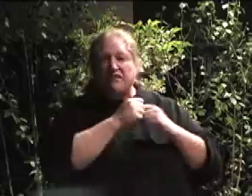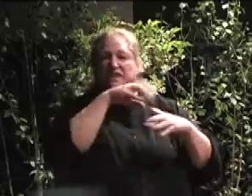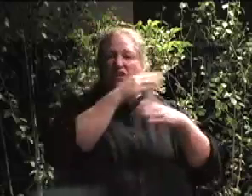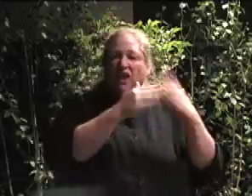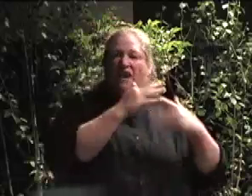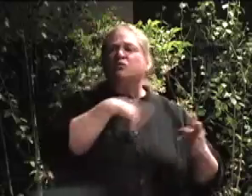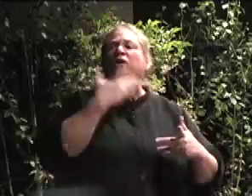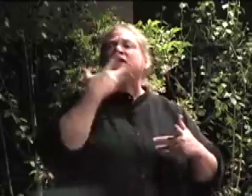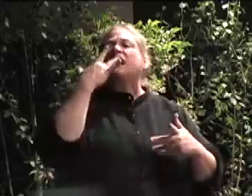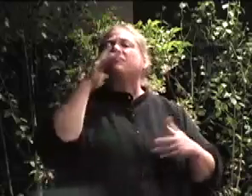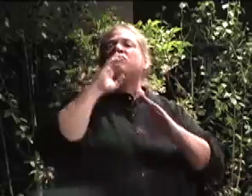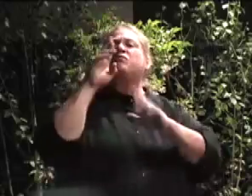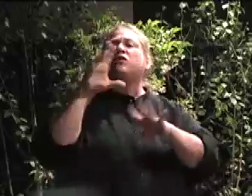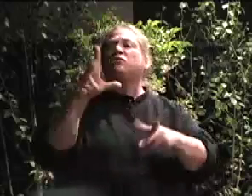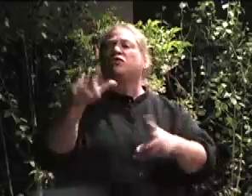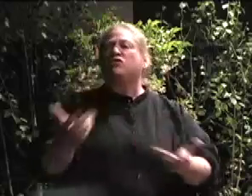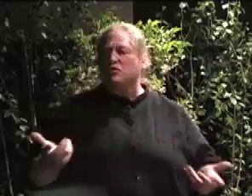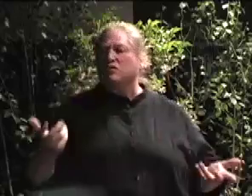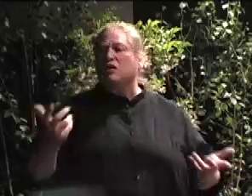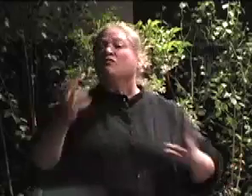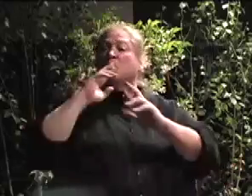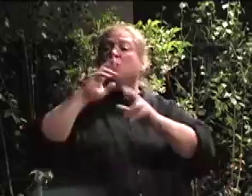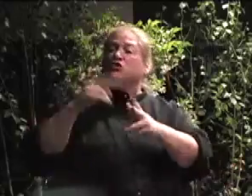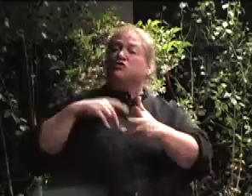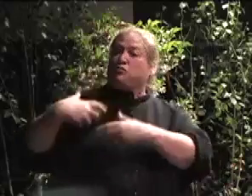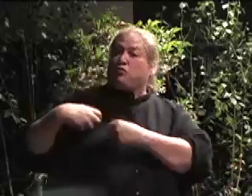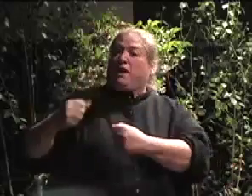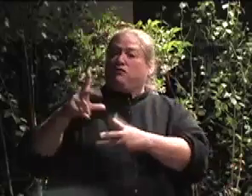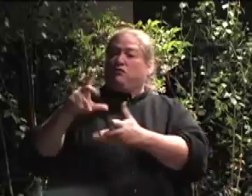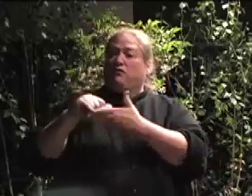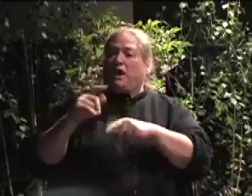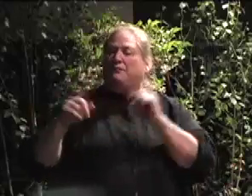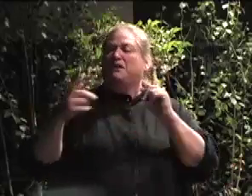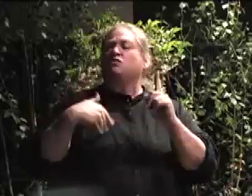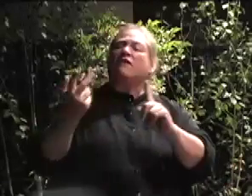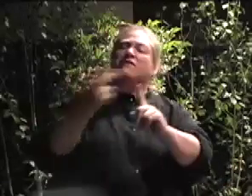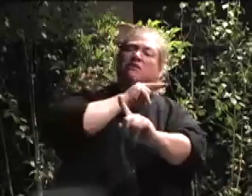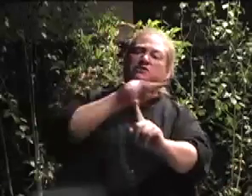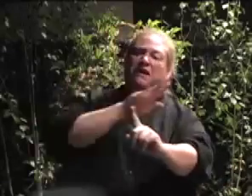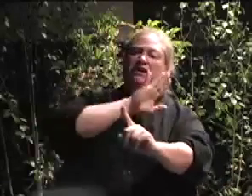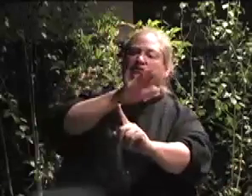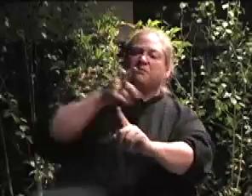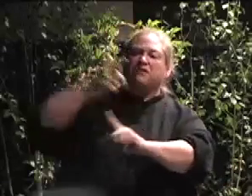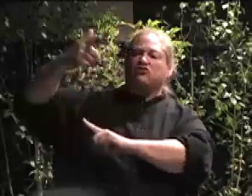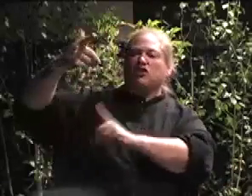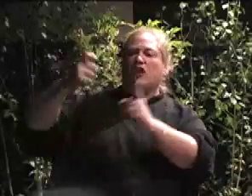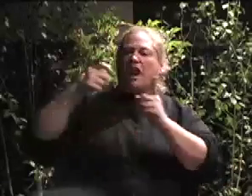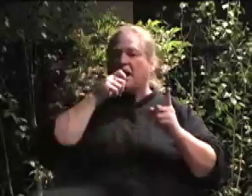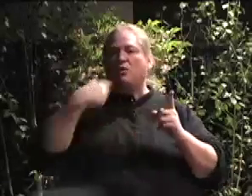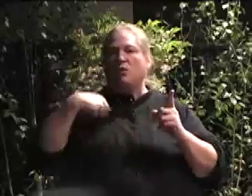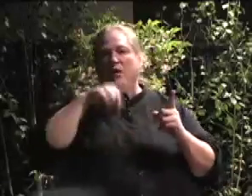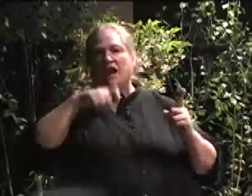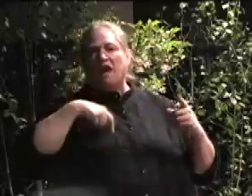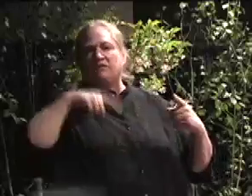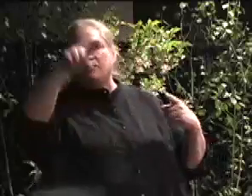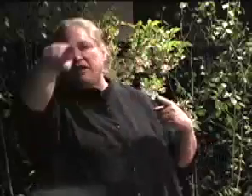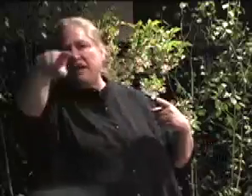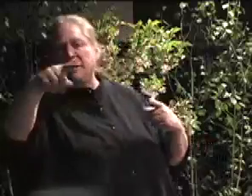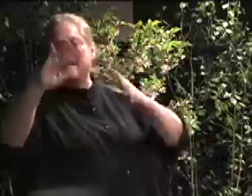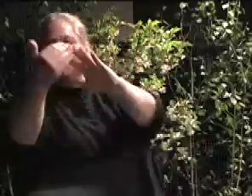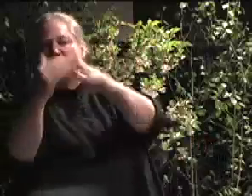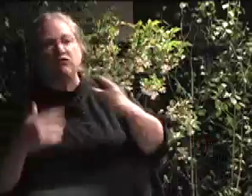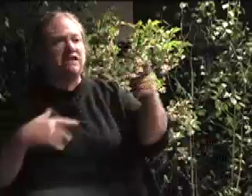reporting do you think you will do? Reporters are brave who do that. But you get a perspective from the trigger end of the gun. It's our job to be in Iraqi communities